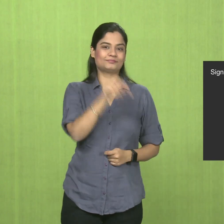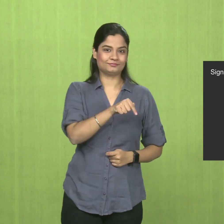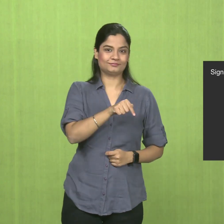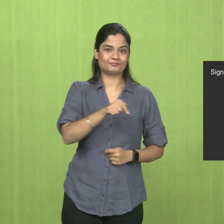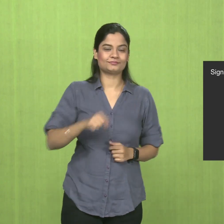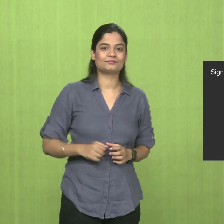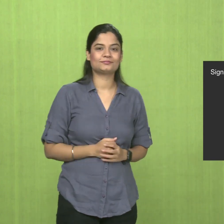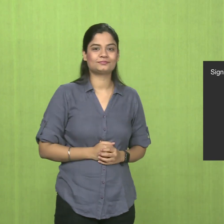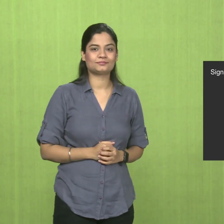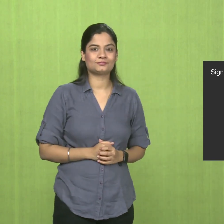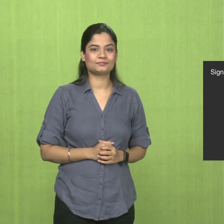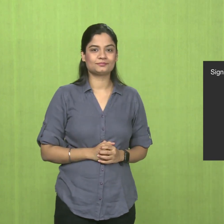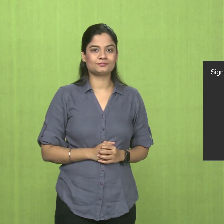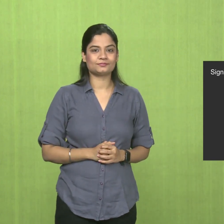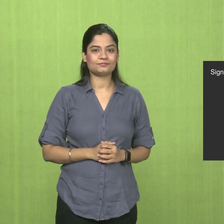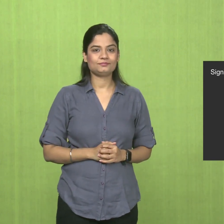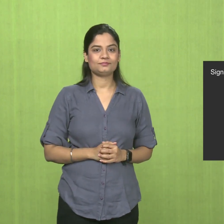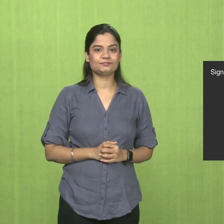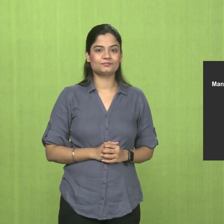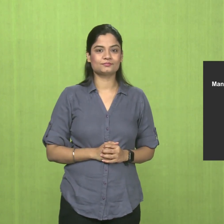is the management process. This is what management is.